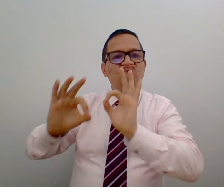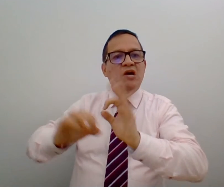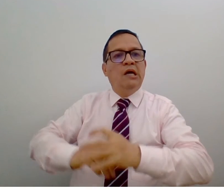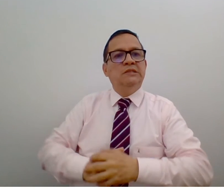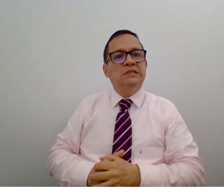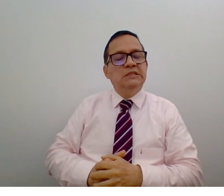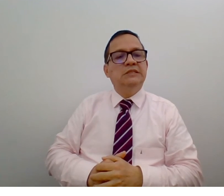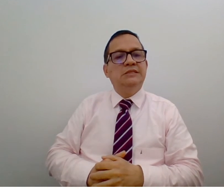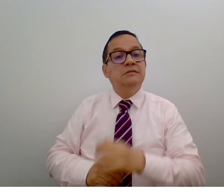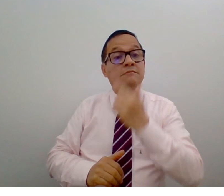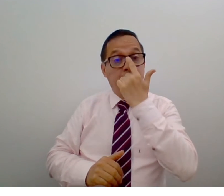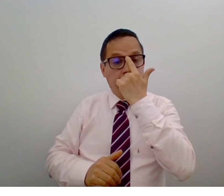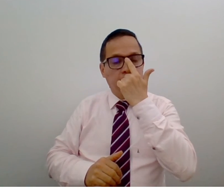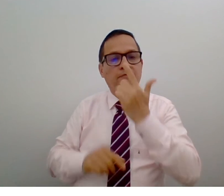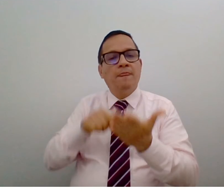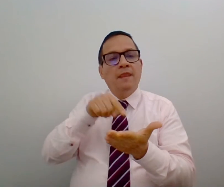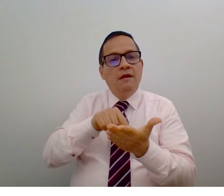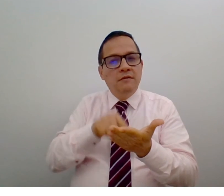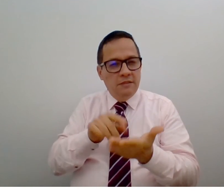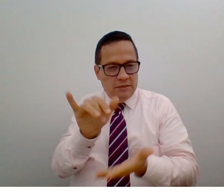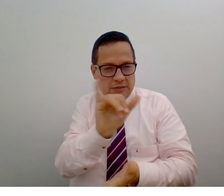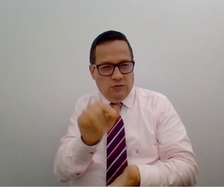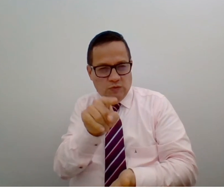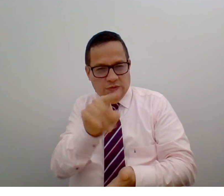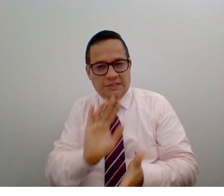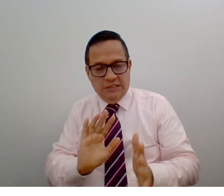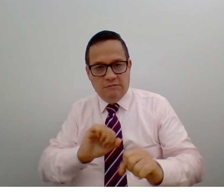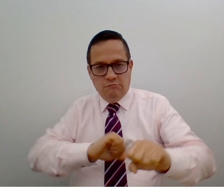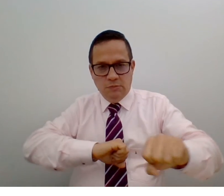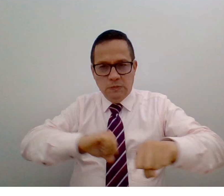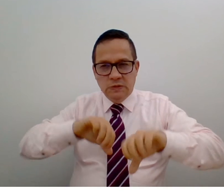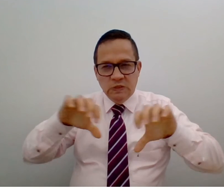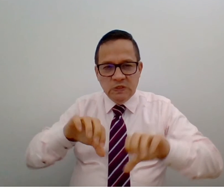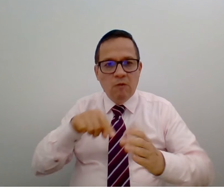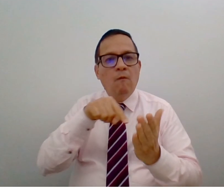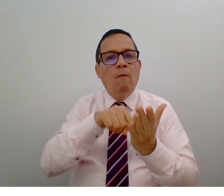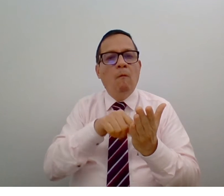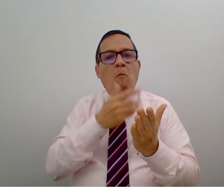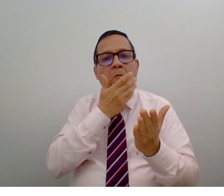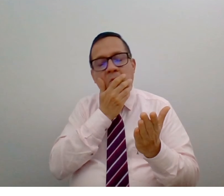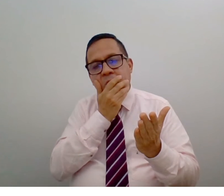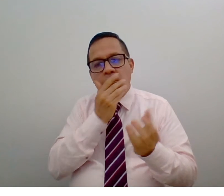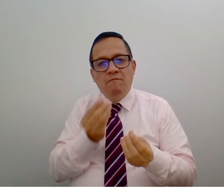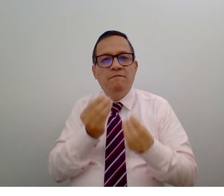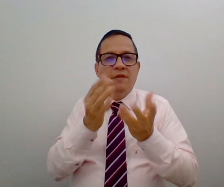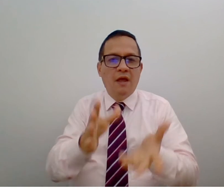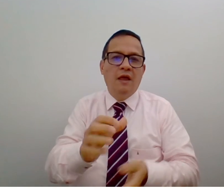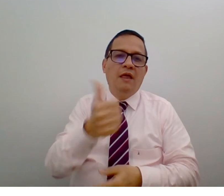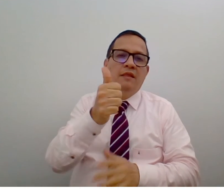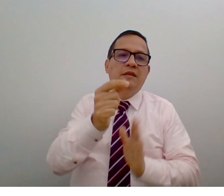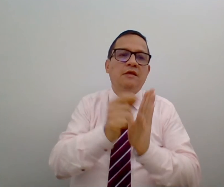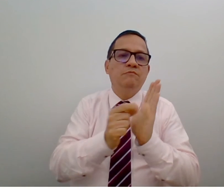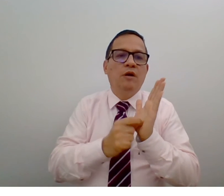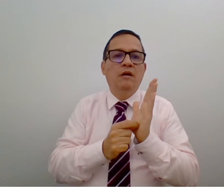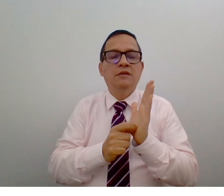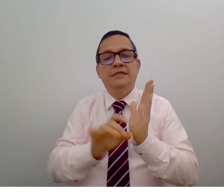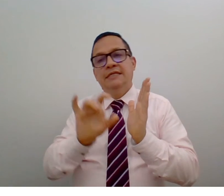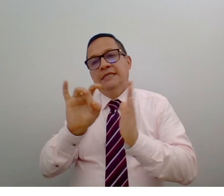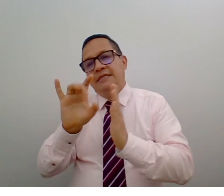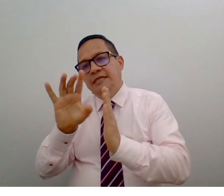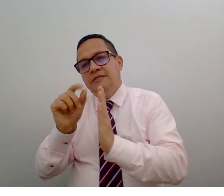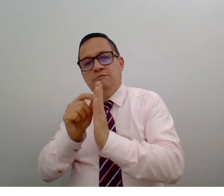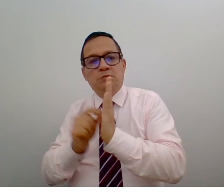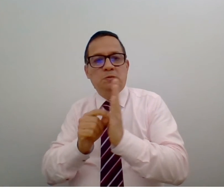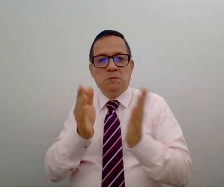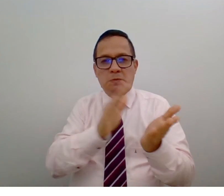environment. If your work is at this level, you can get between 10 points and 15 points.